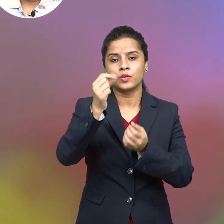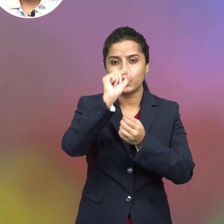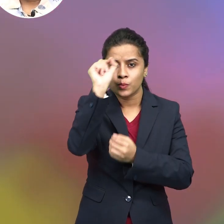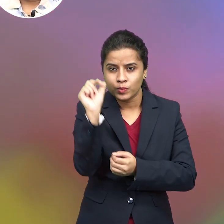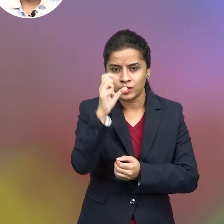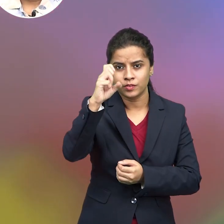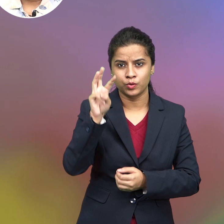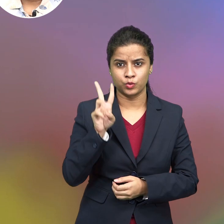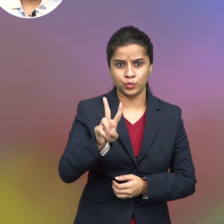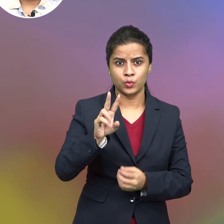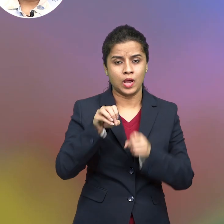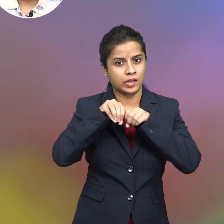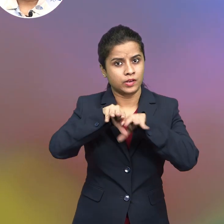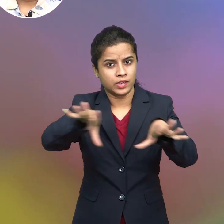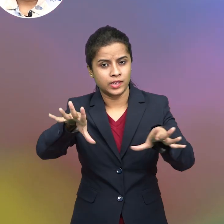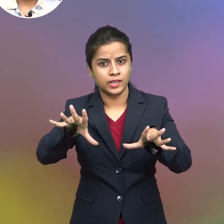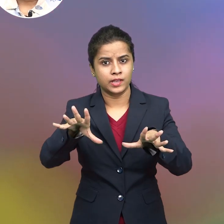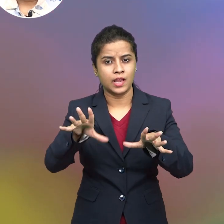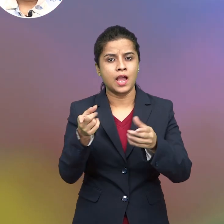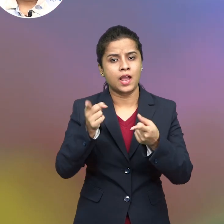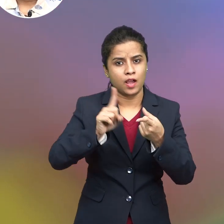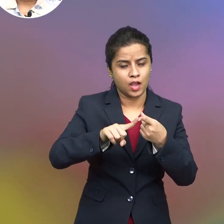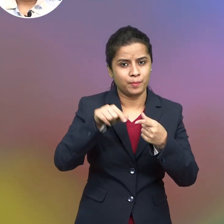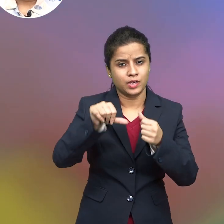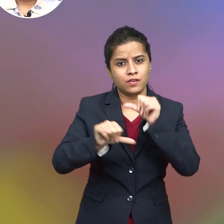are released during this process.